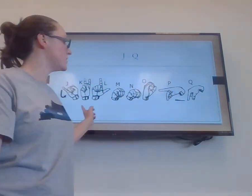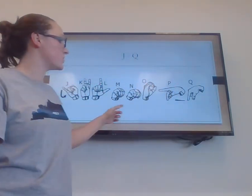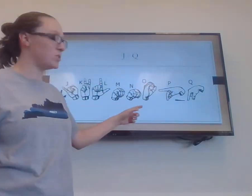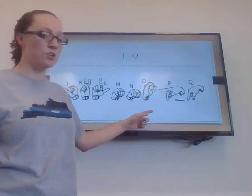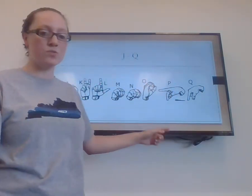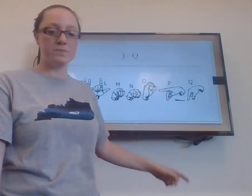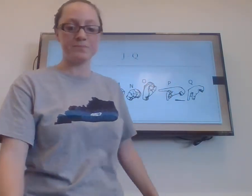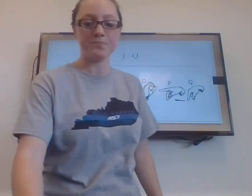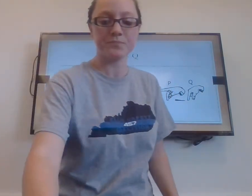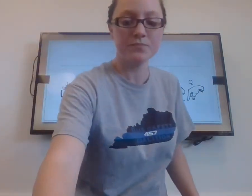through Q.